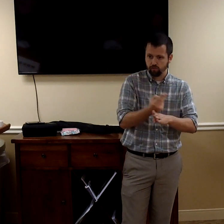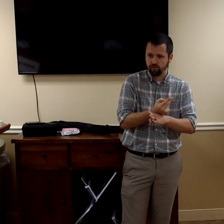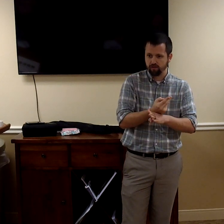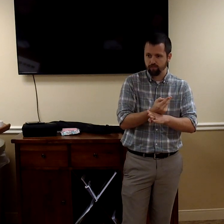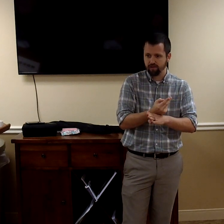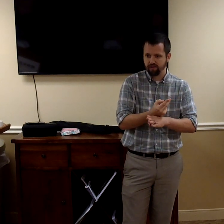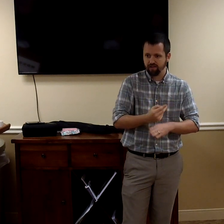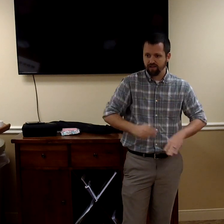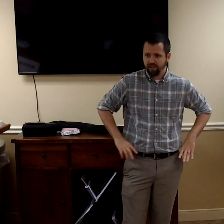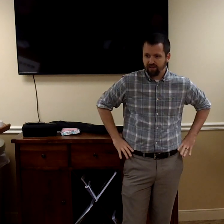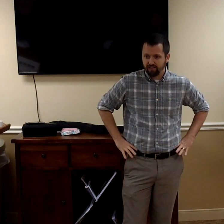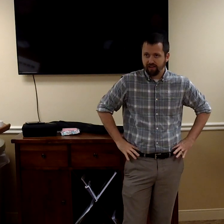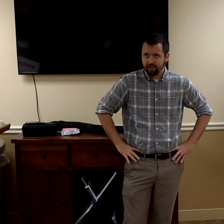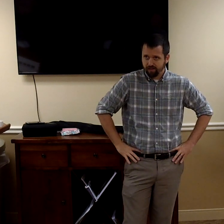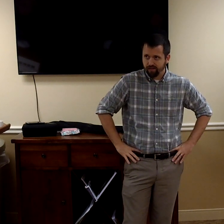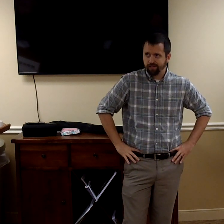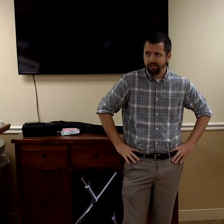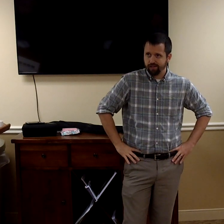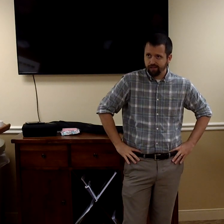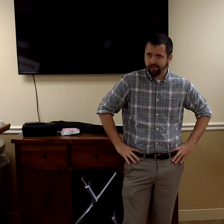them? And he's like,